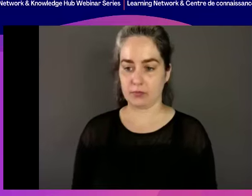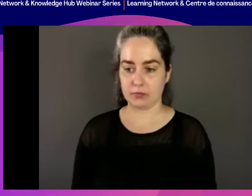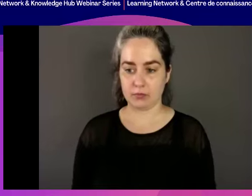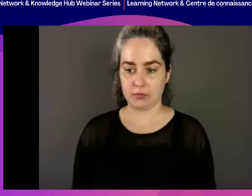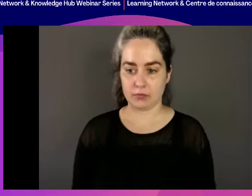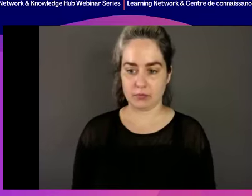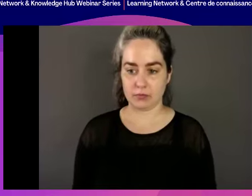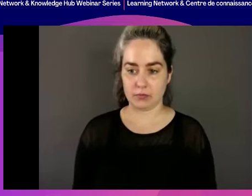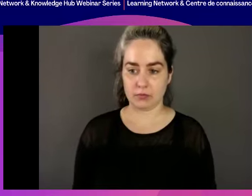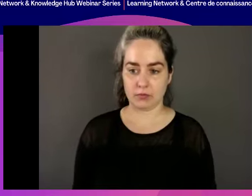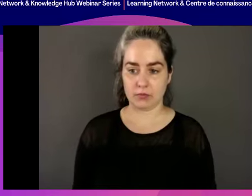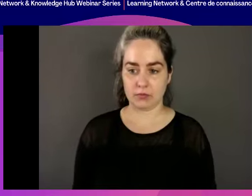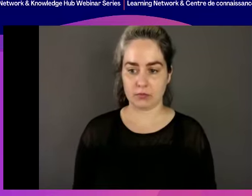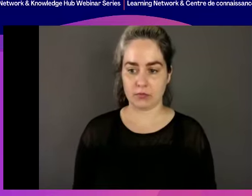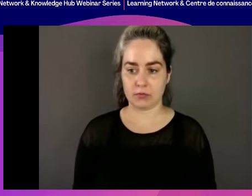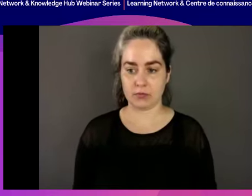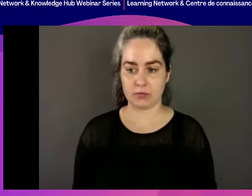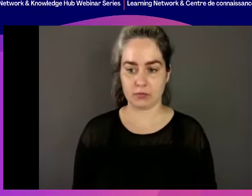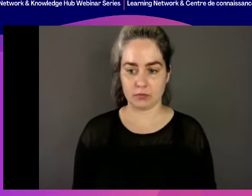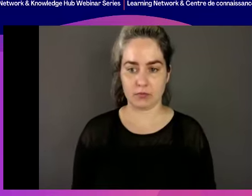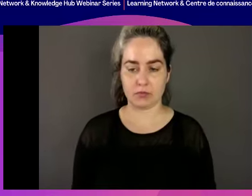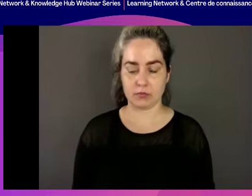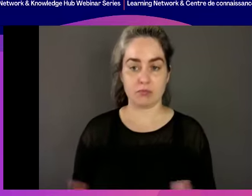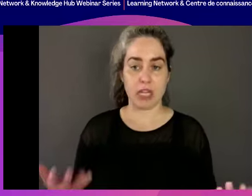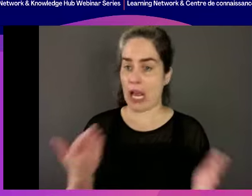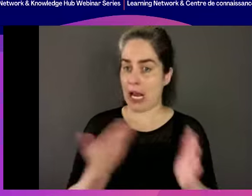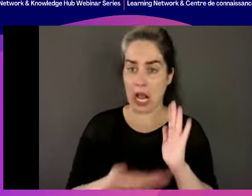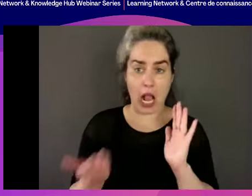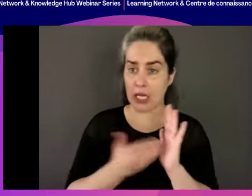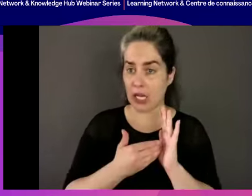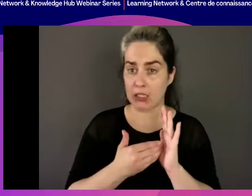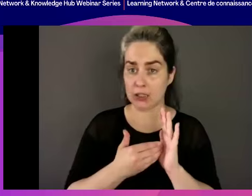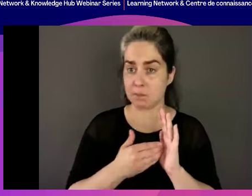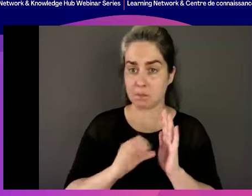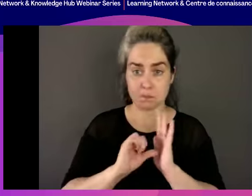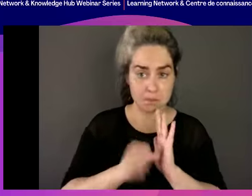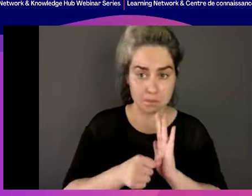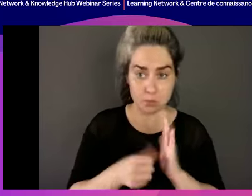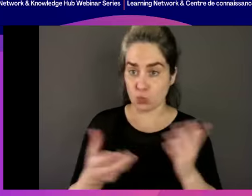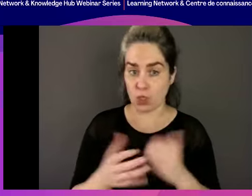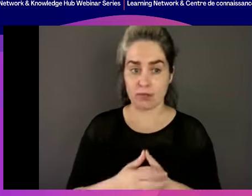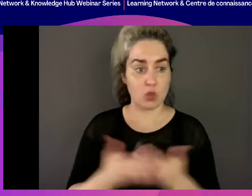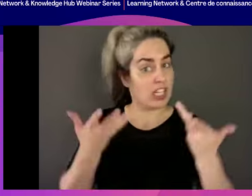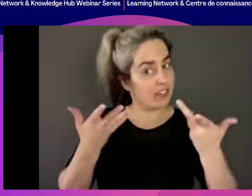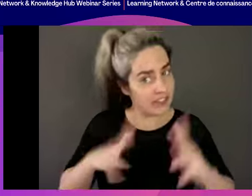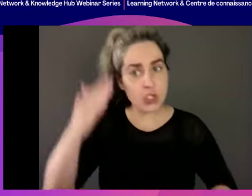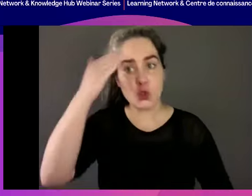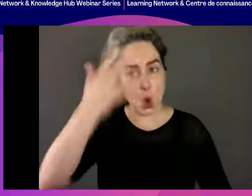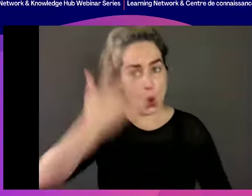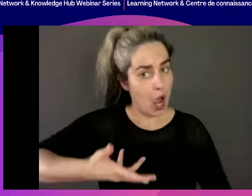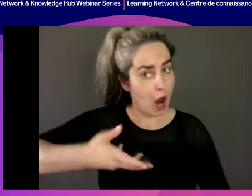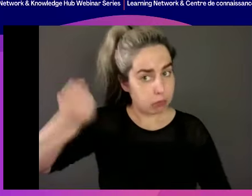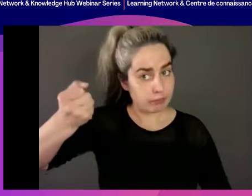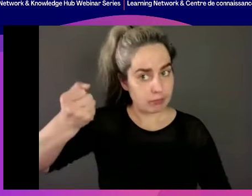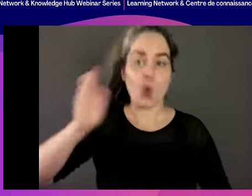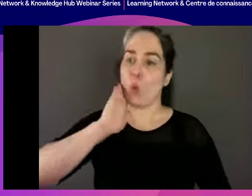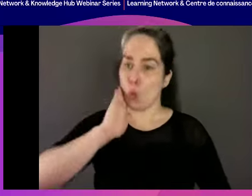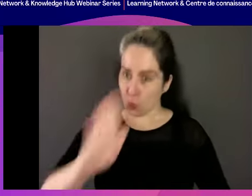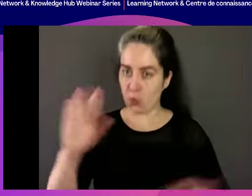And again, just to point out that it was known at this time how harmful this was,